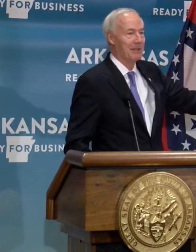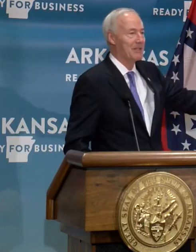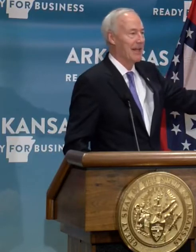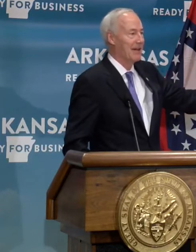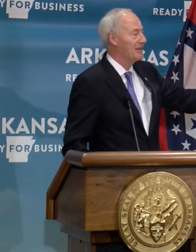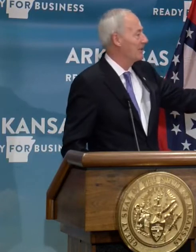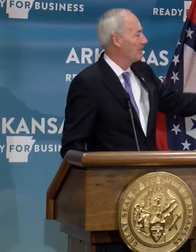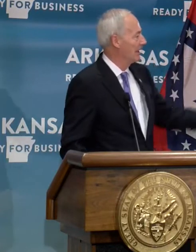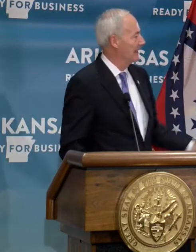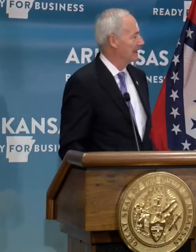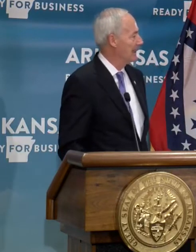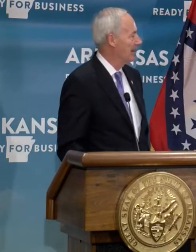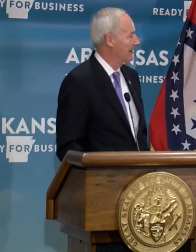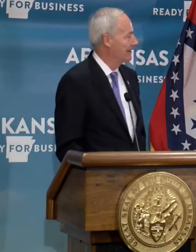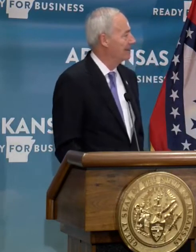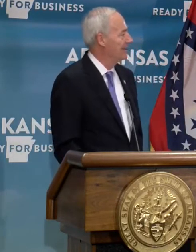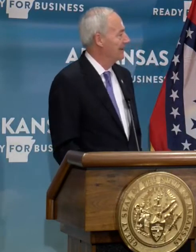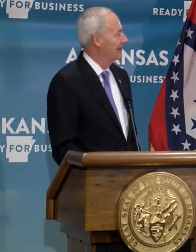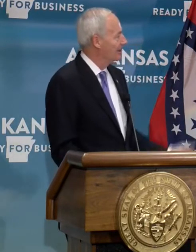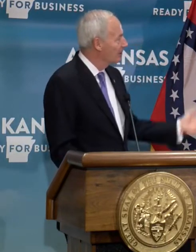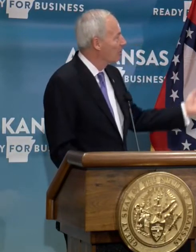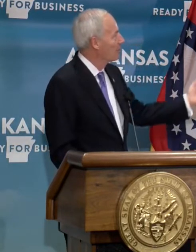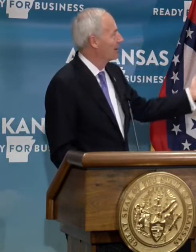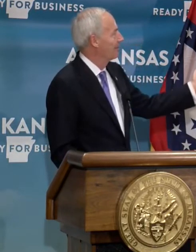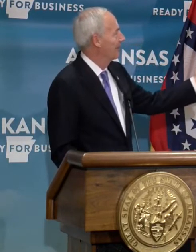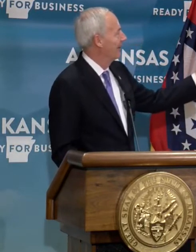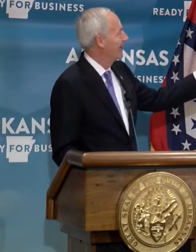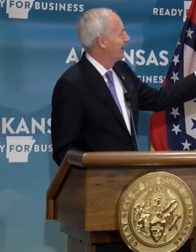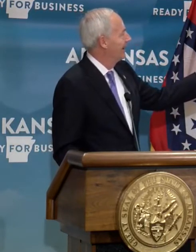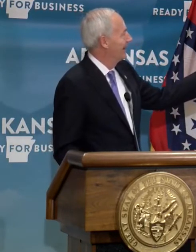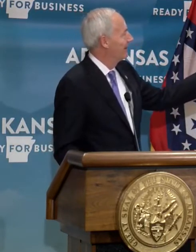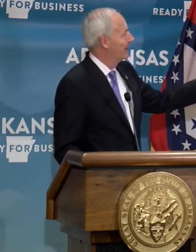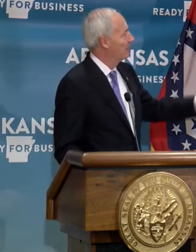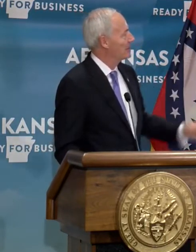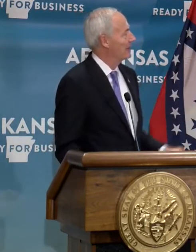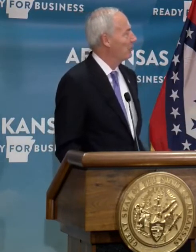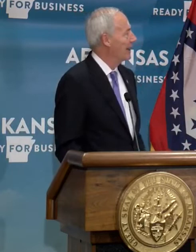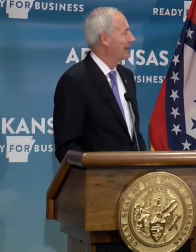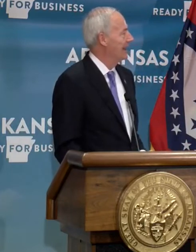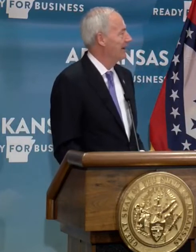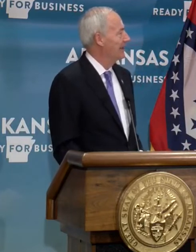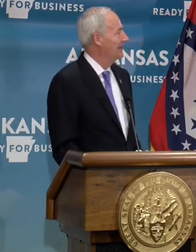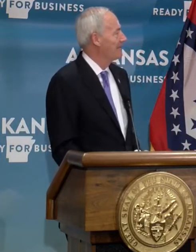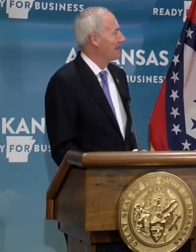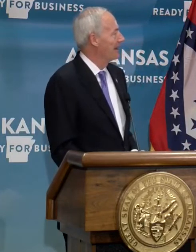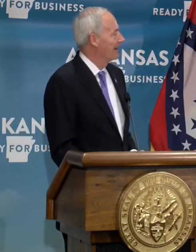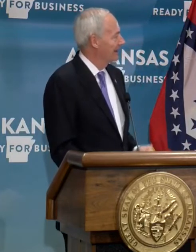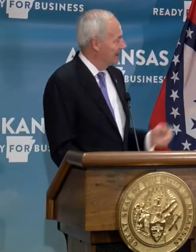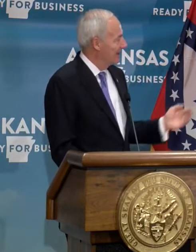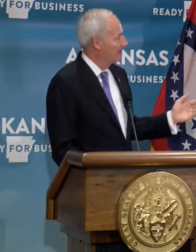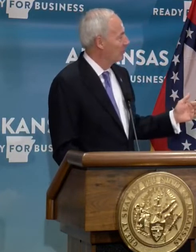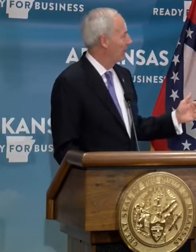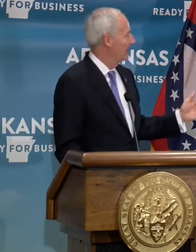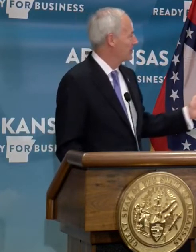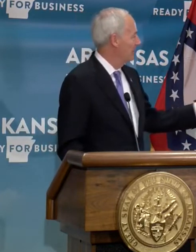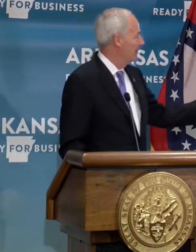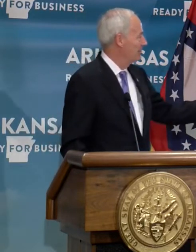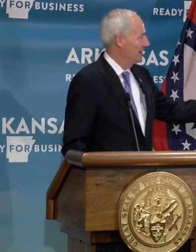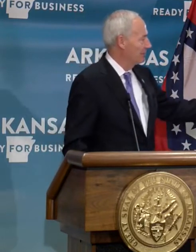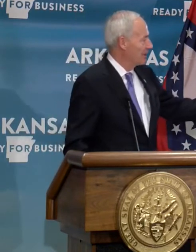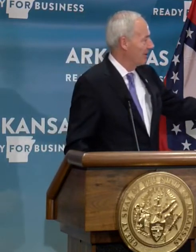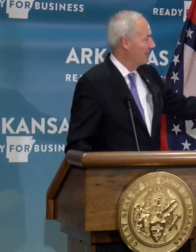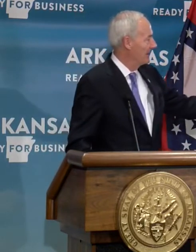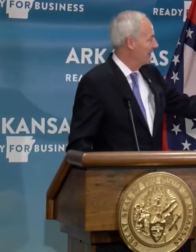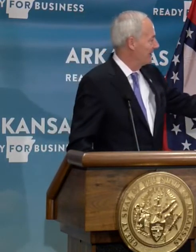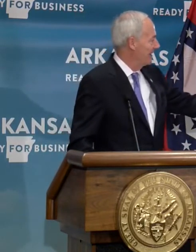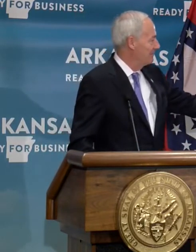most populous counties in Craighead County. Good work up there. And then we see White County, again in the northeast region.